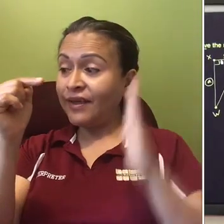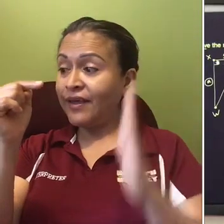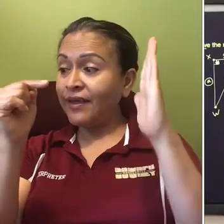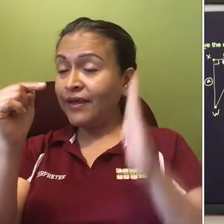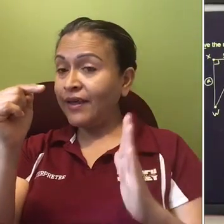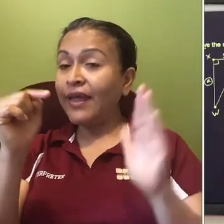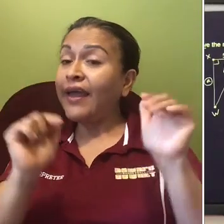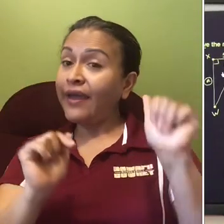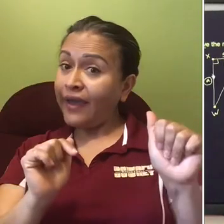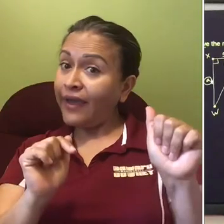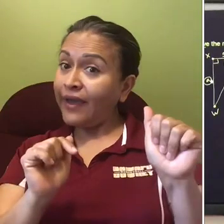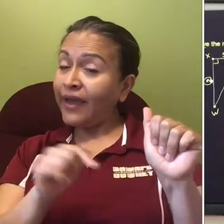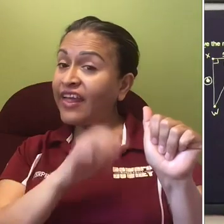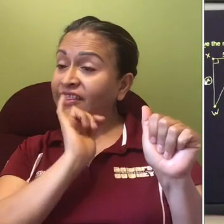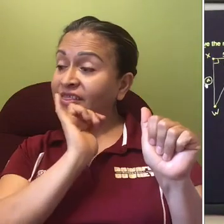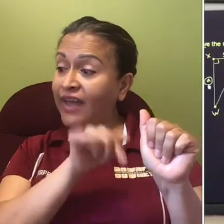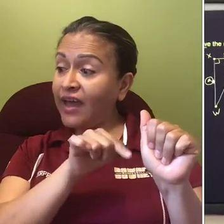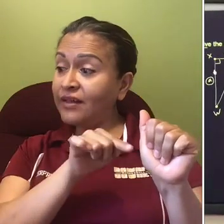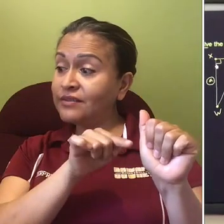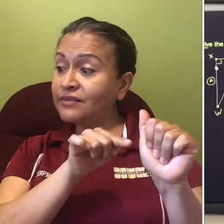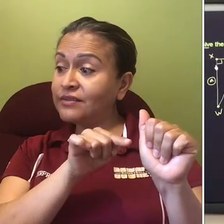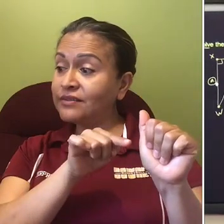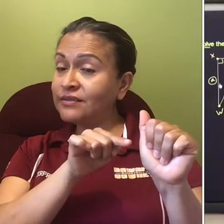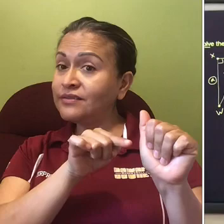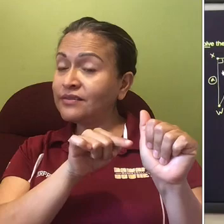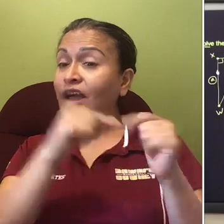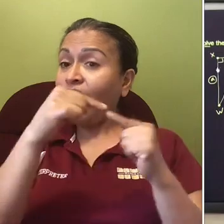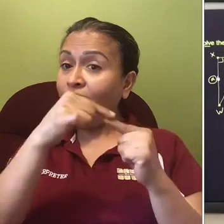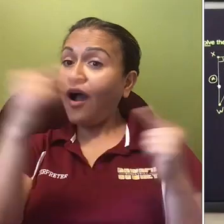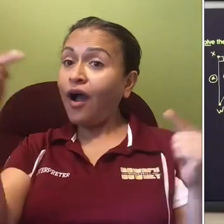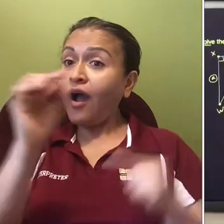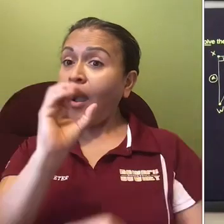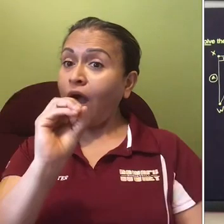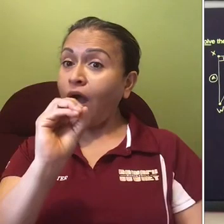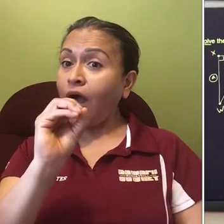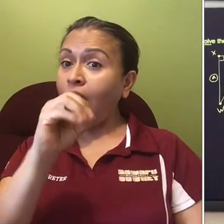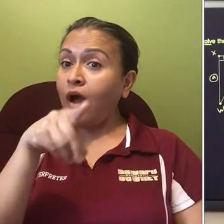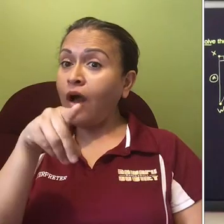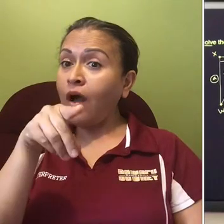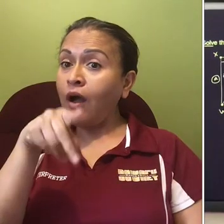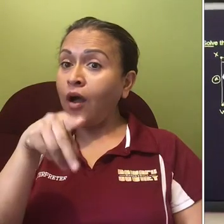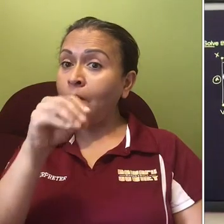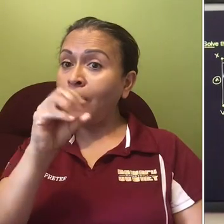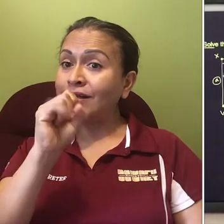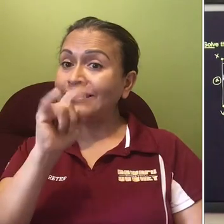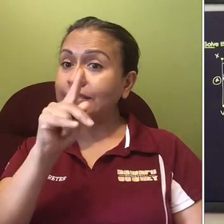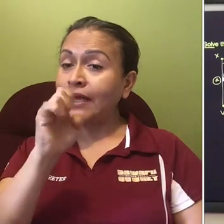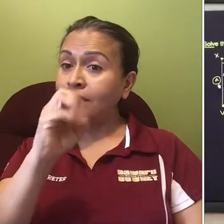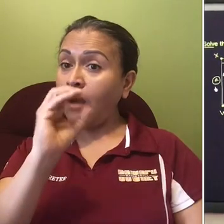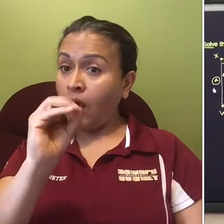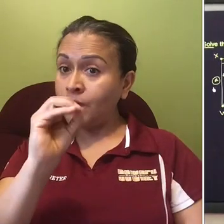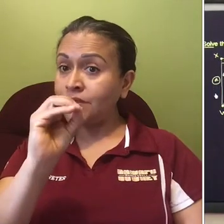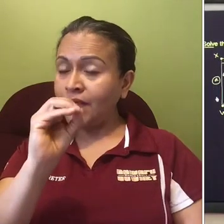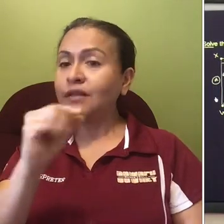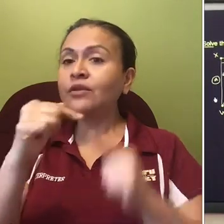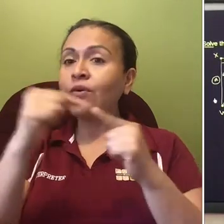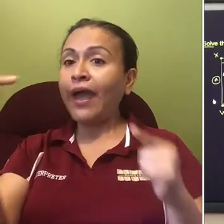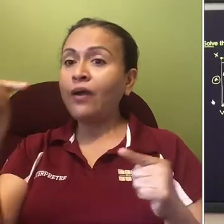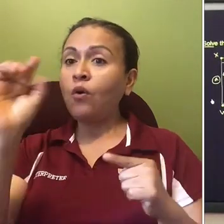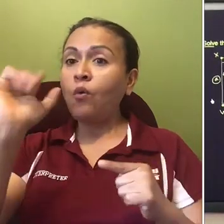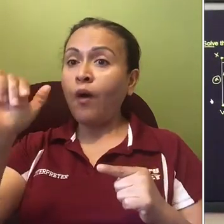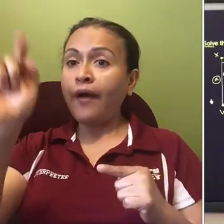length A, this is the side, that's the length of the side that is opposite to angle Y. So